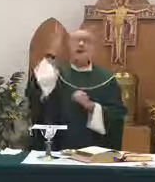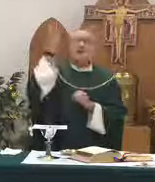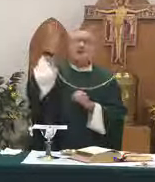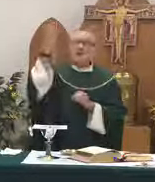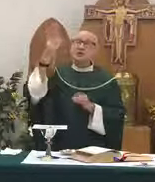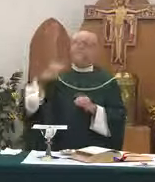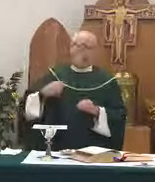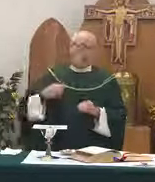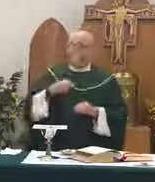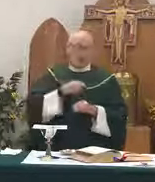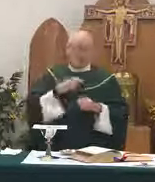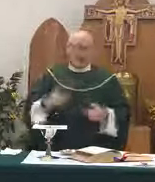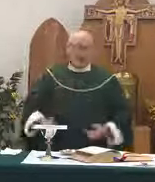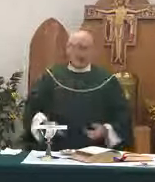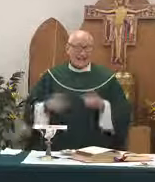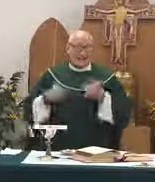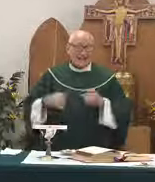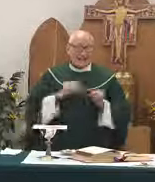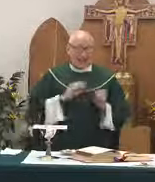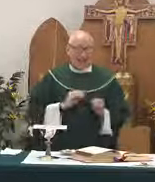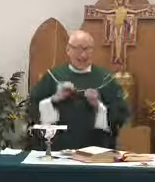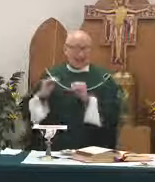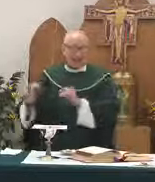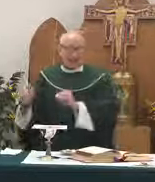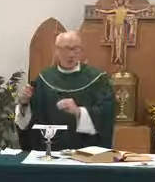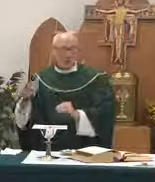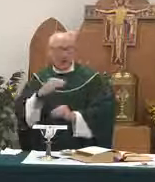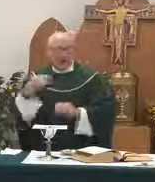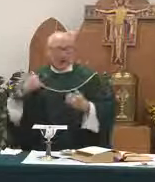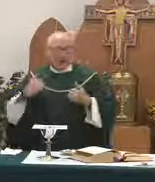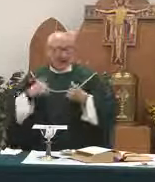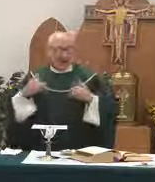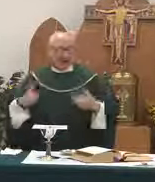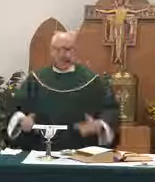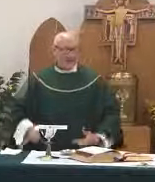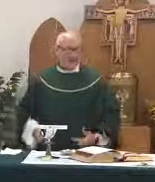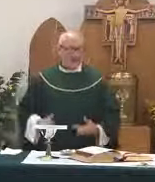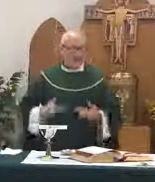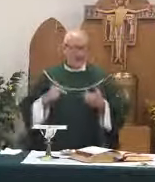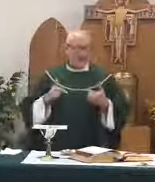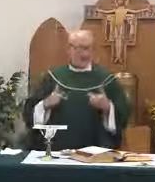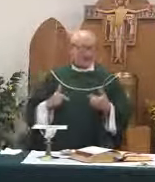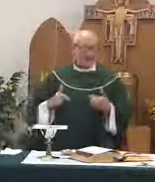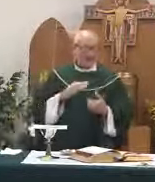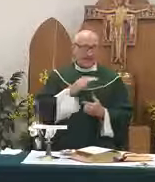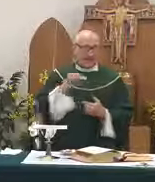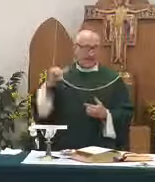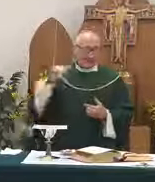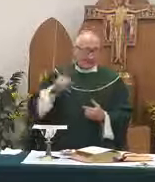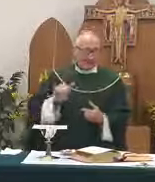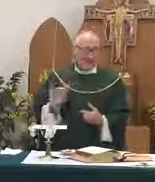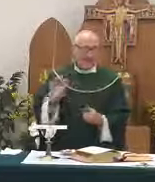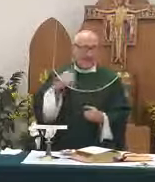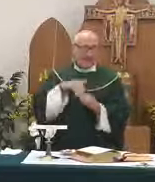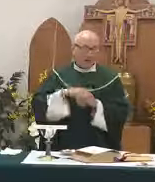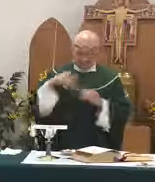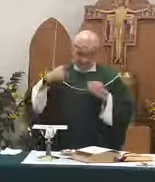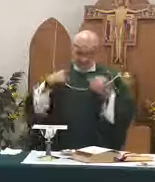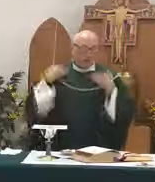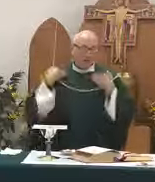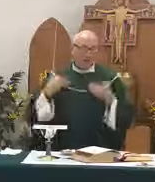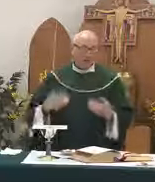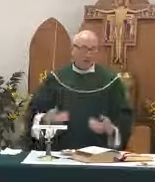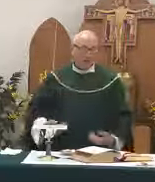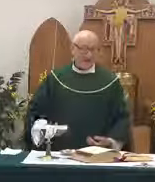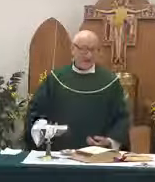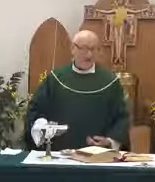for in you we live and move and have our being. And while in